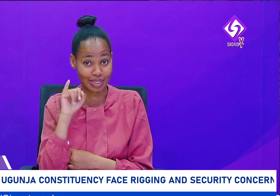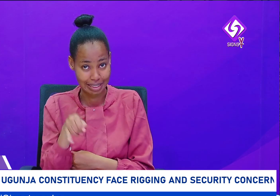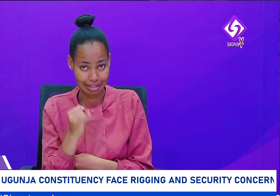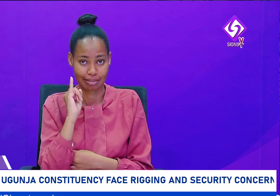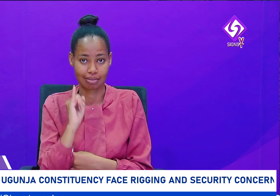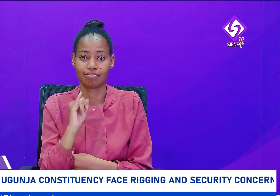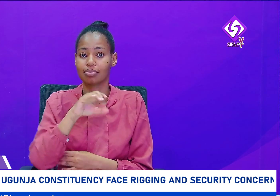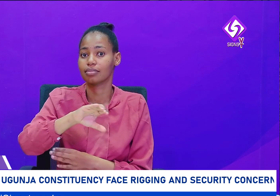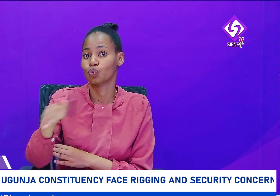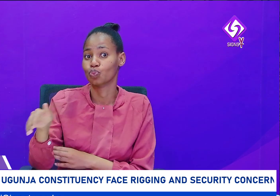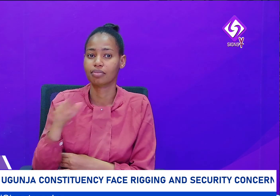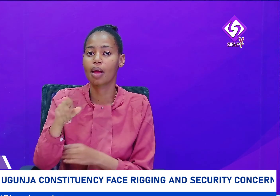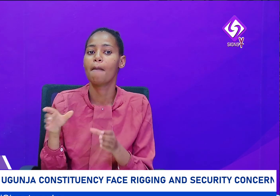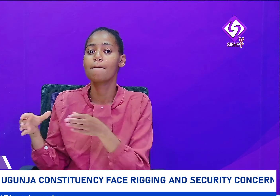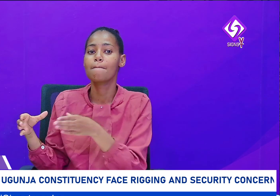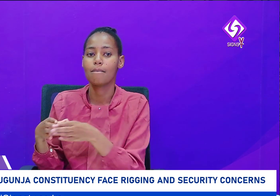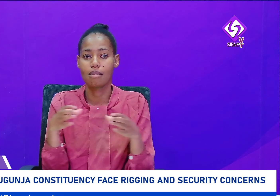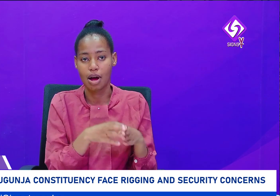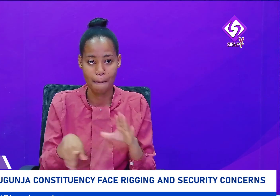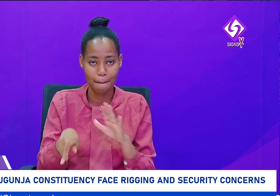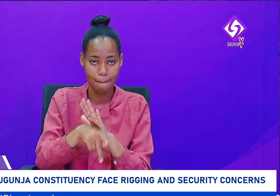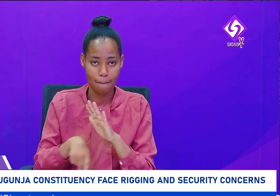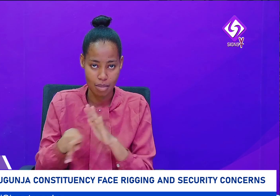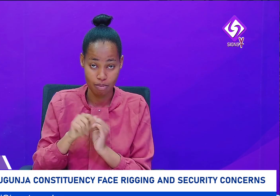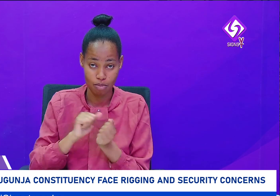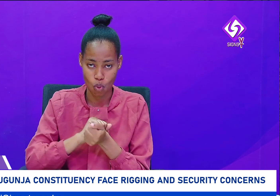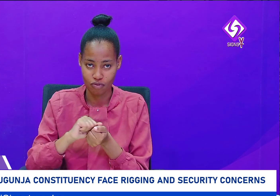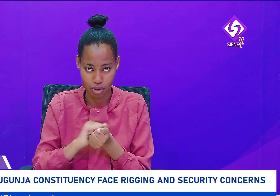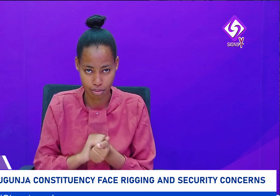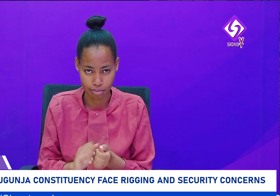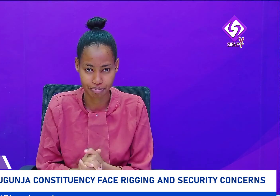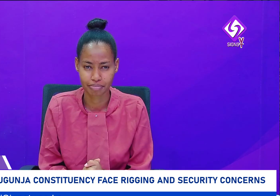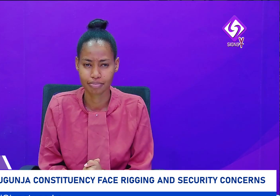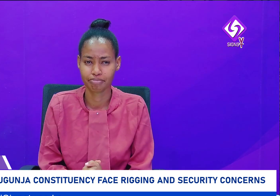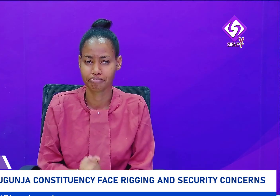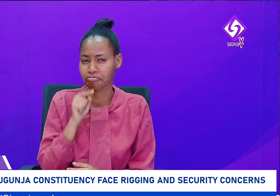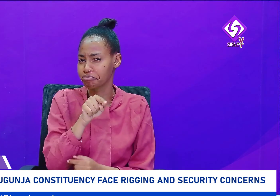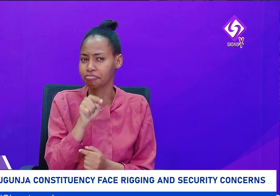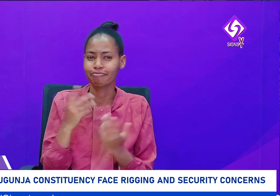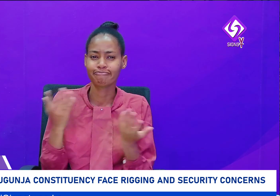and transparency in its upcoming Ugunja constituency party primaries slated for Friday.